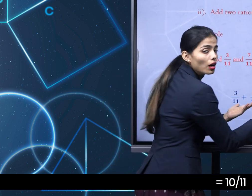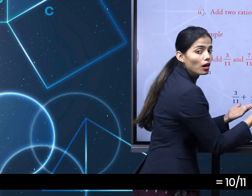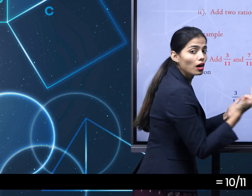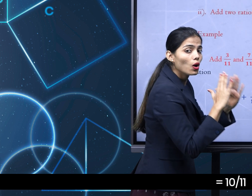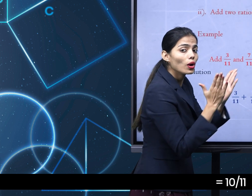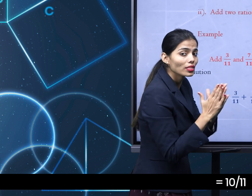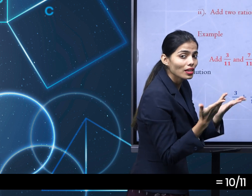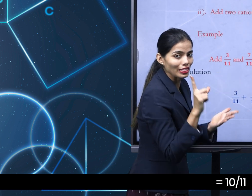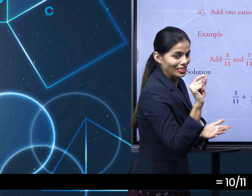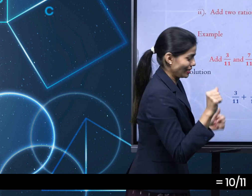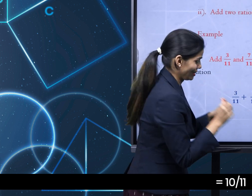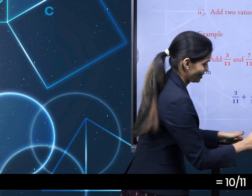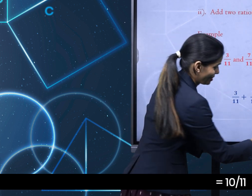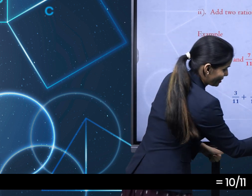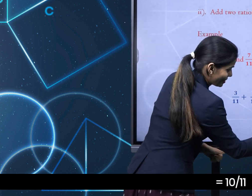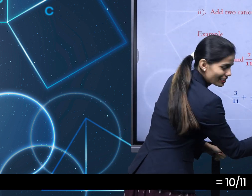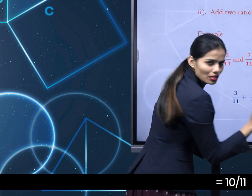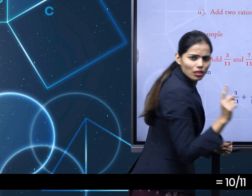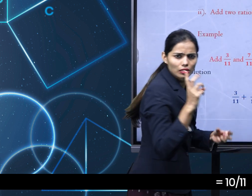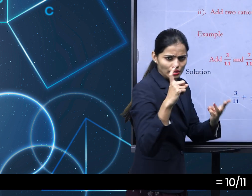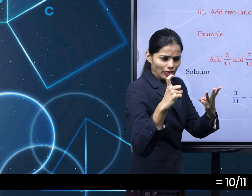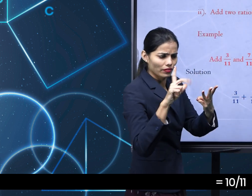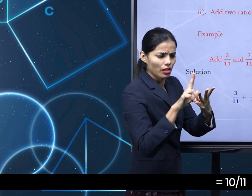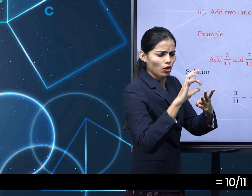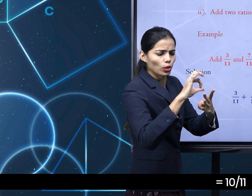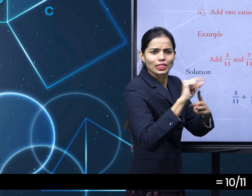is equal to 10 by 11.